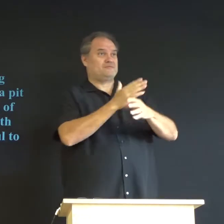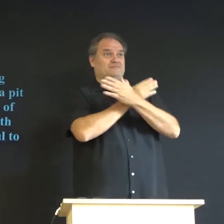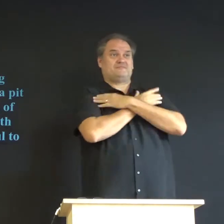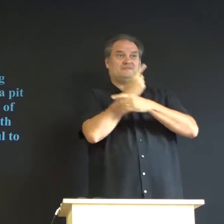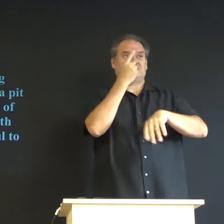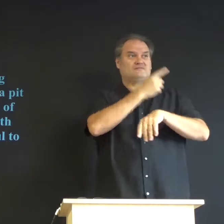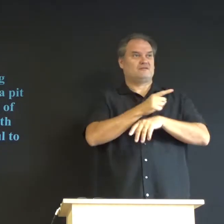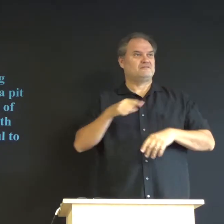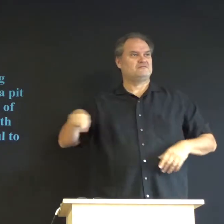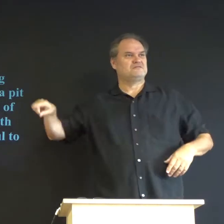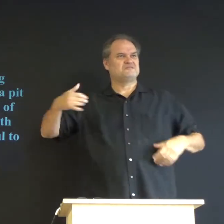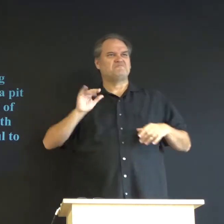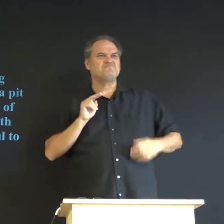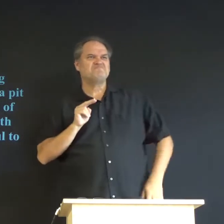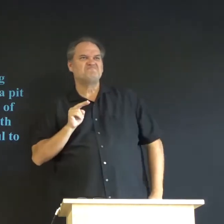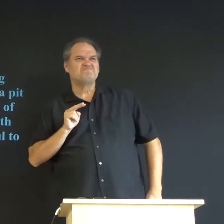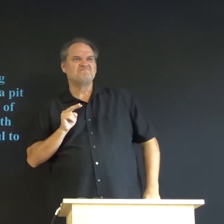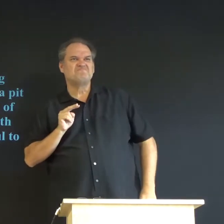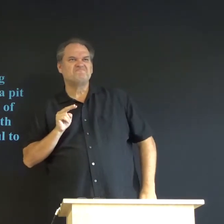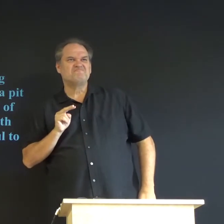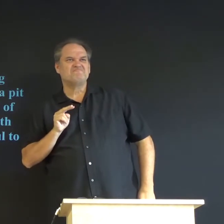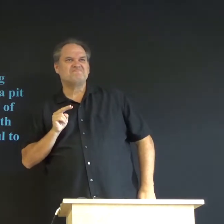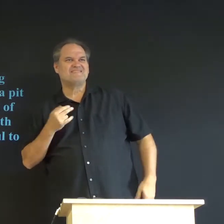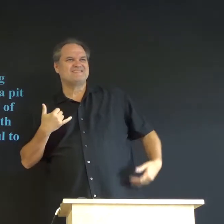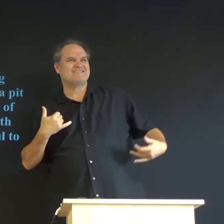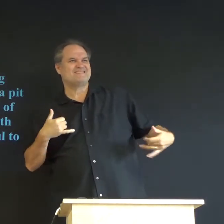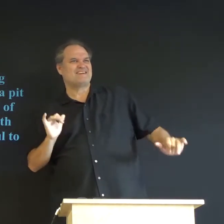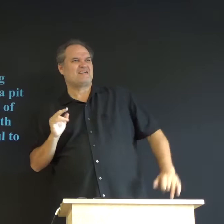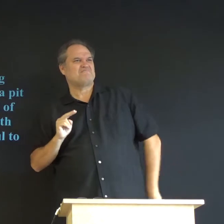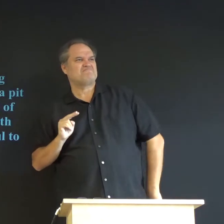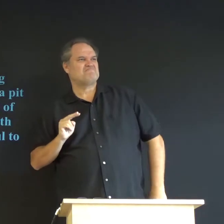to heal even on the Sabbath day, and the Pharisees were angry about it.